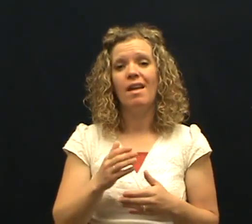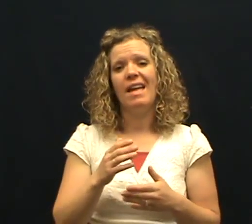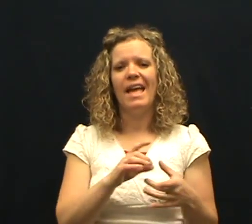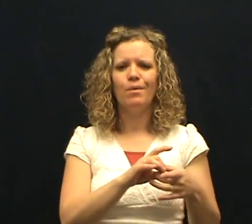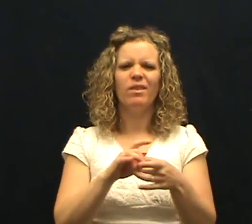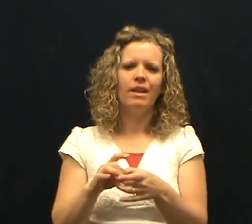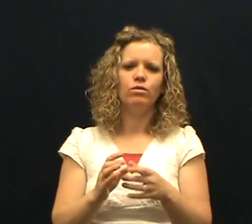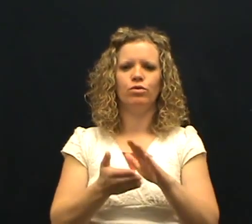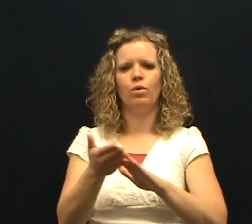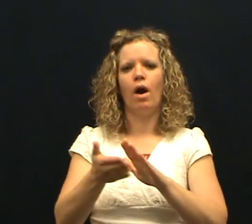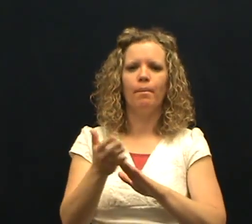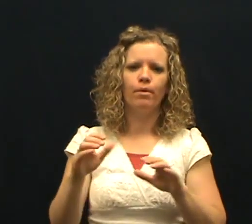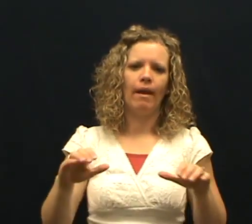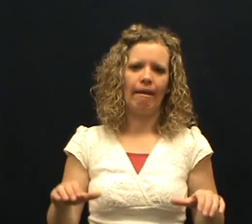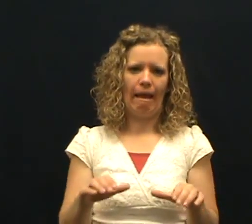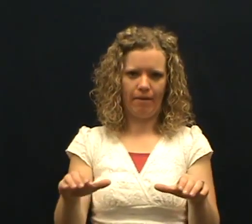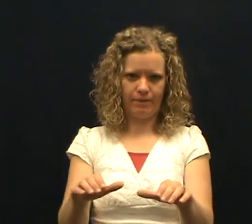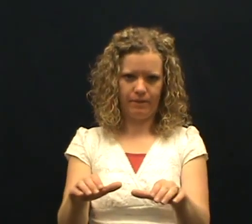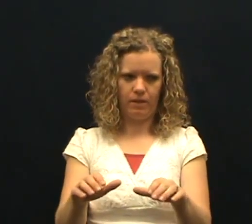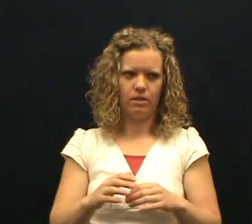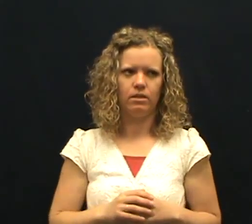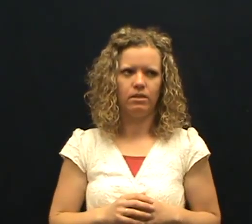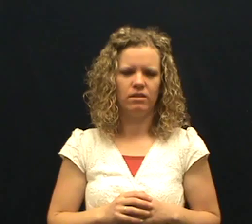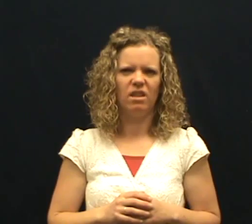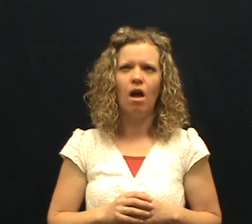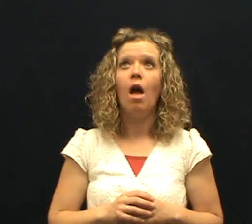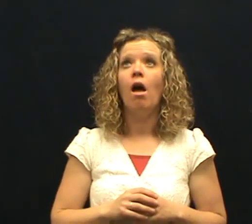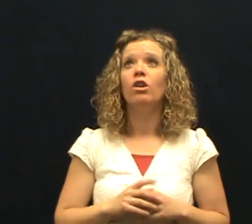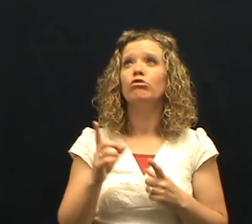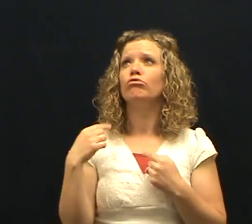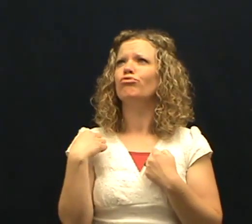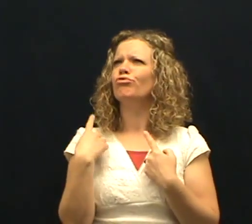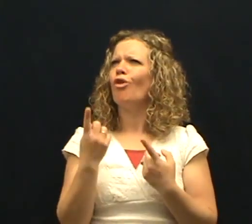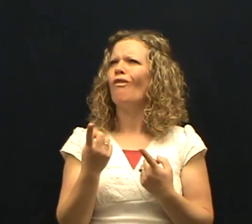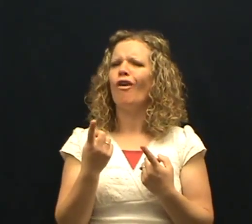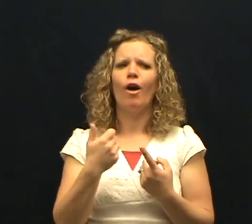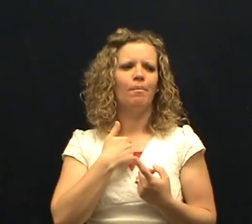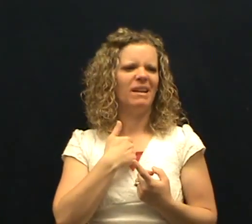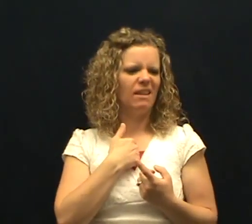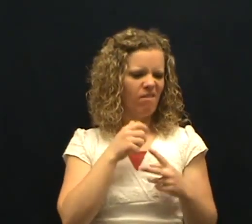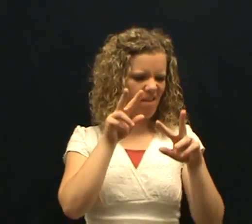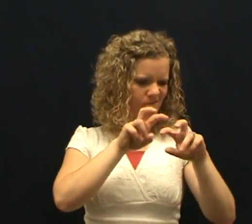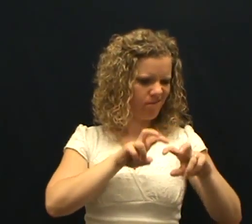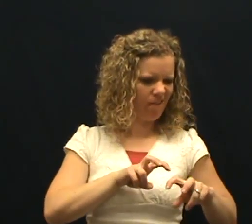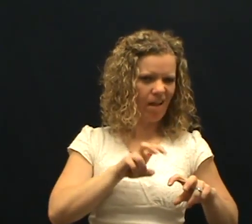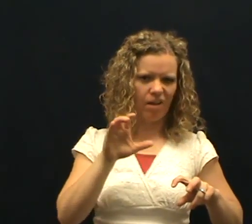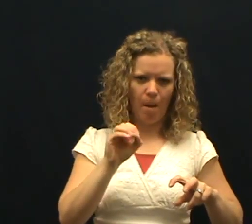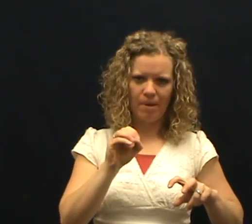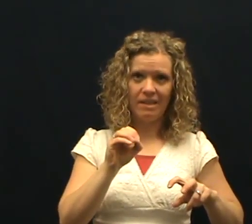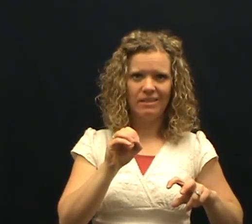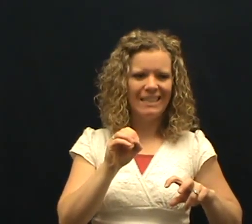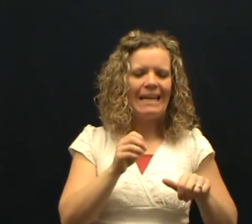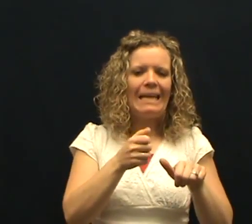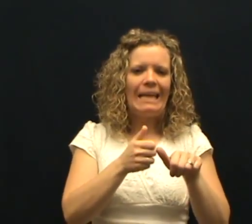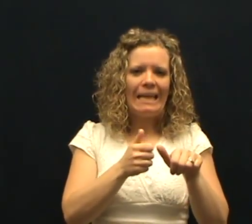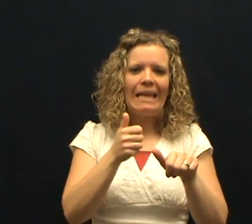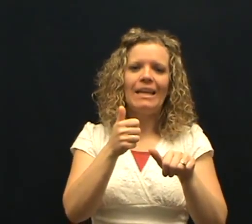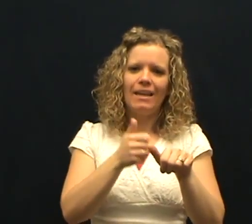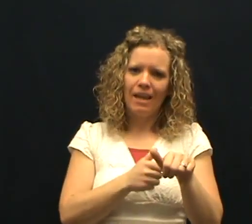activities, about every company I've ever encountered has some type of procedures in our policies built